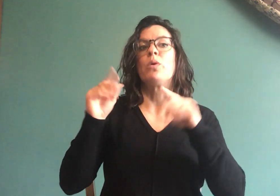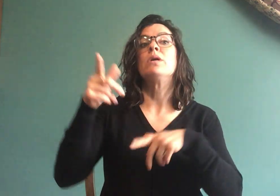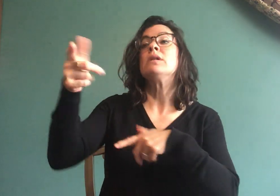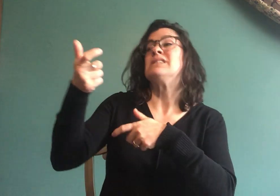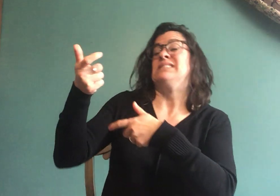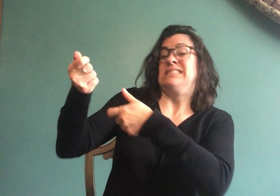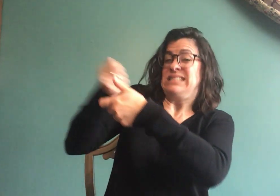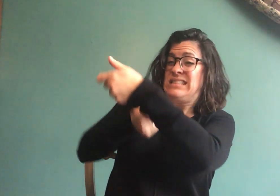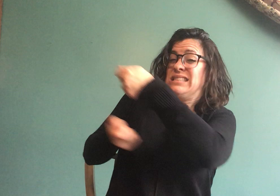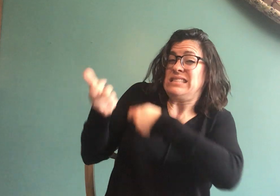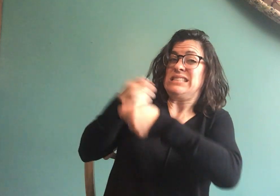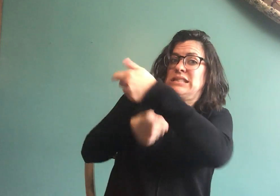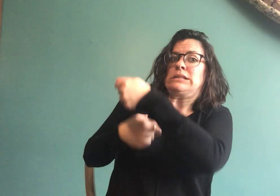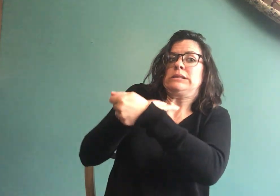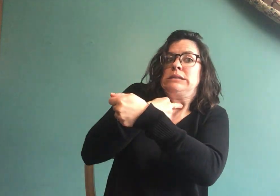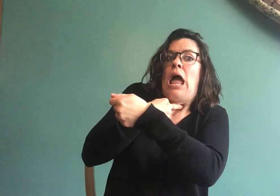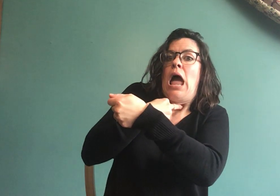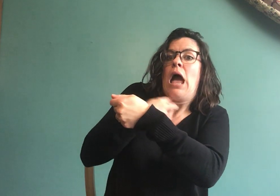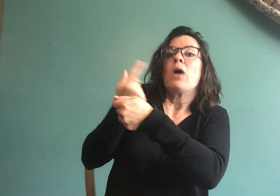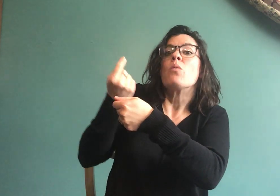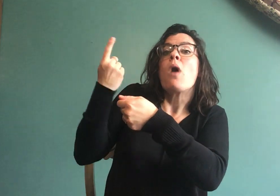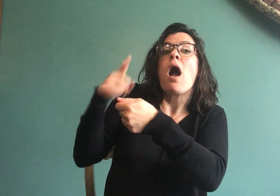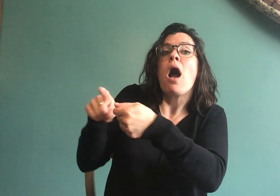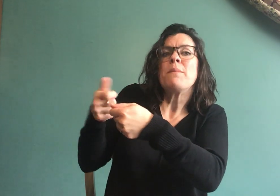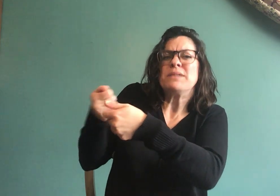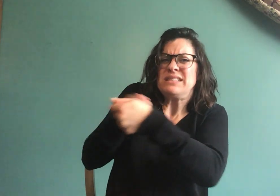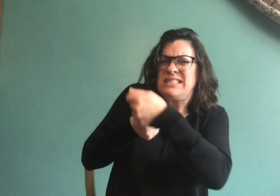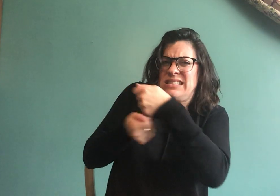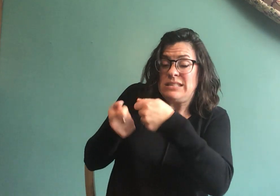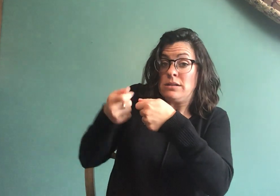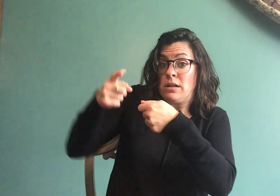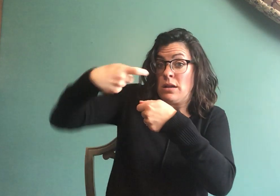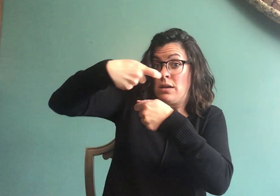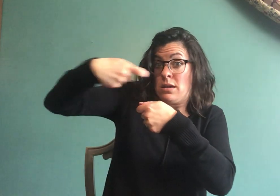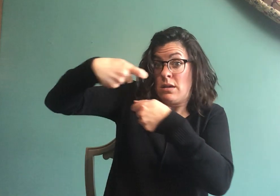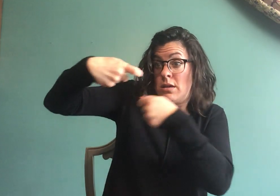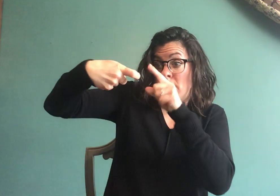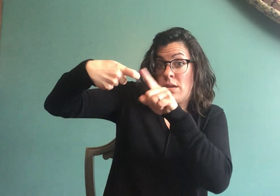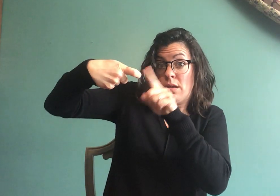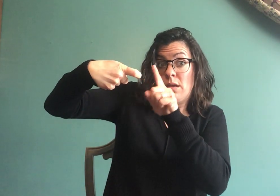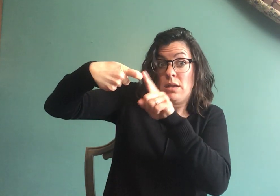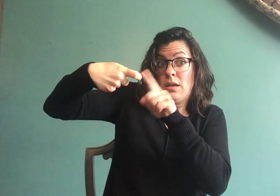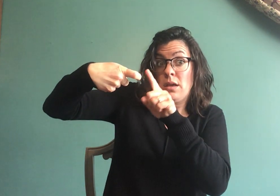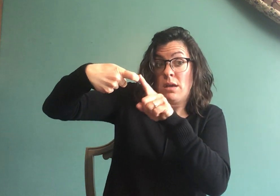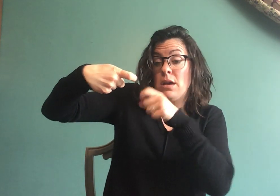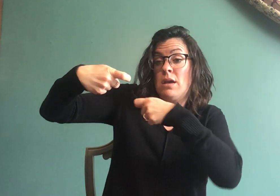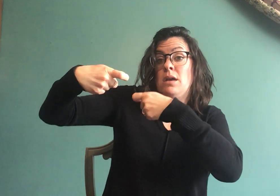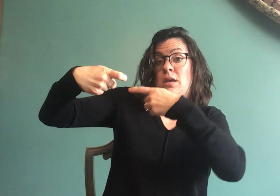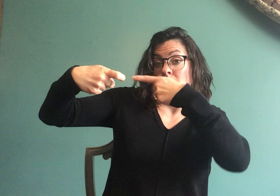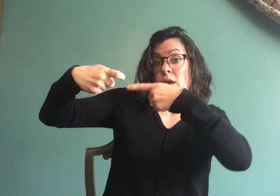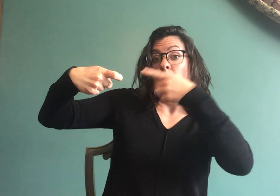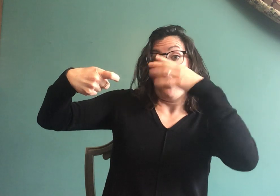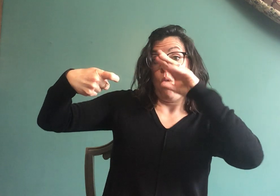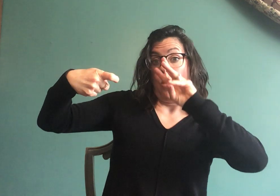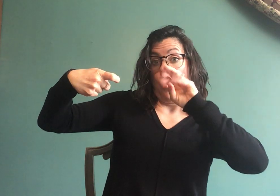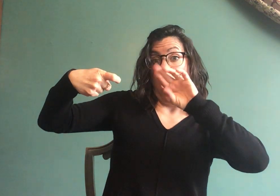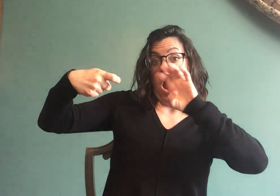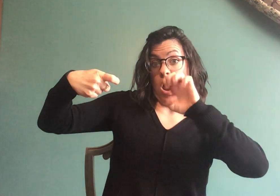It cut through one of the wires in the conduit. Okay? So if he cut through an electric wire